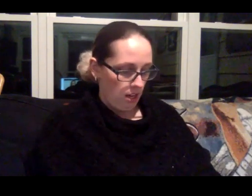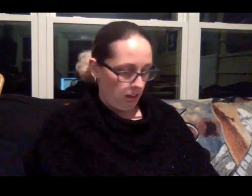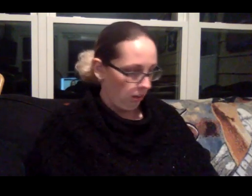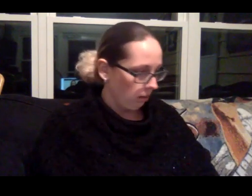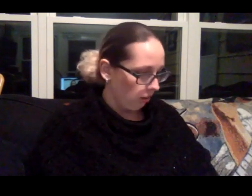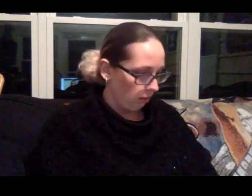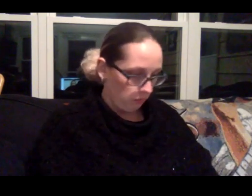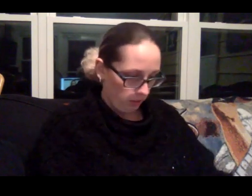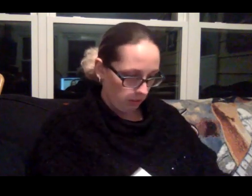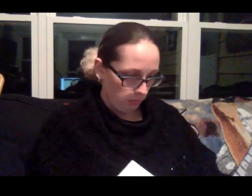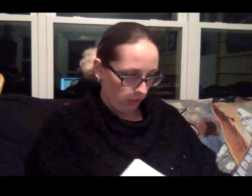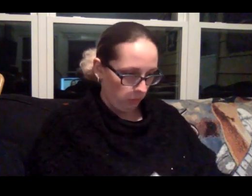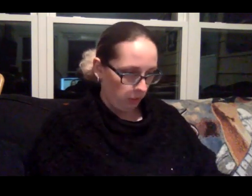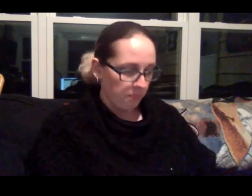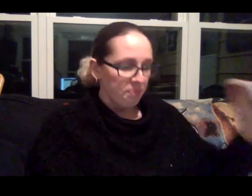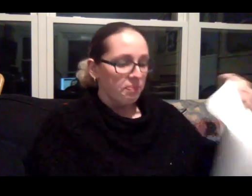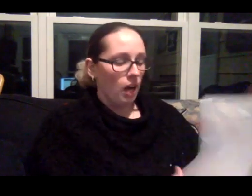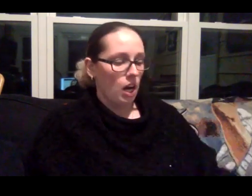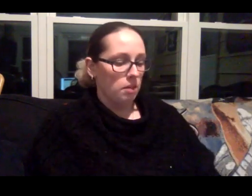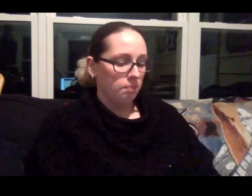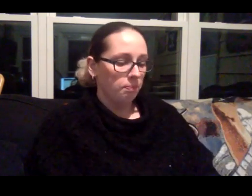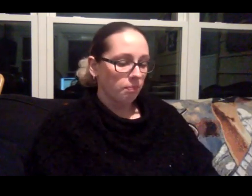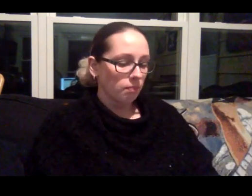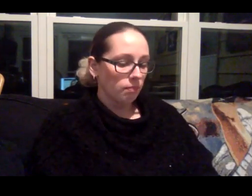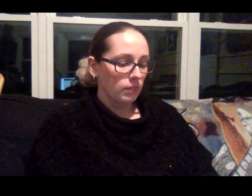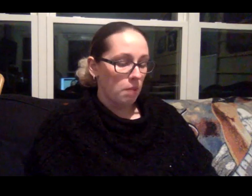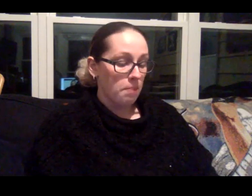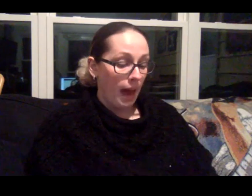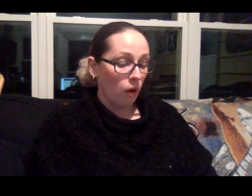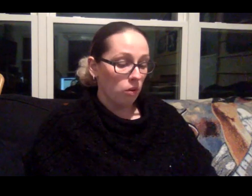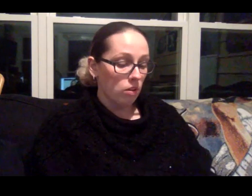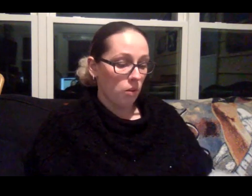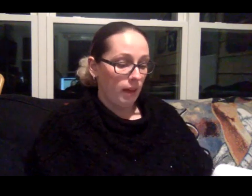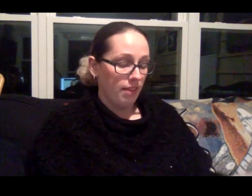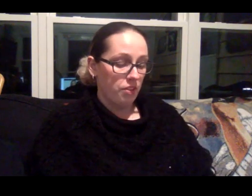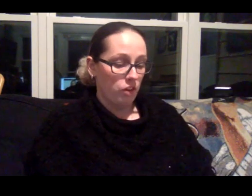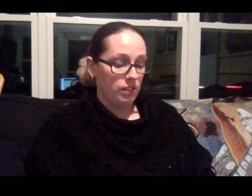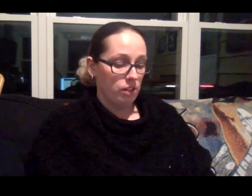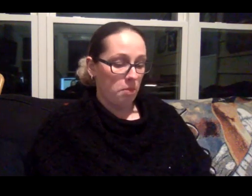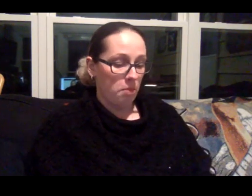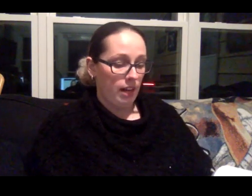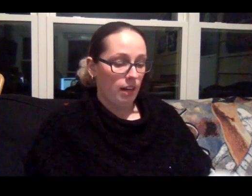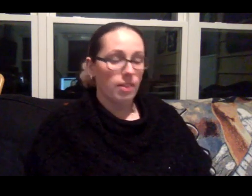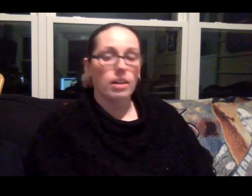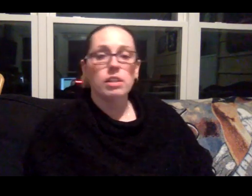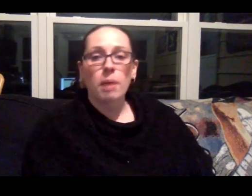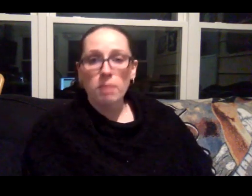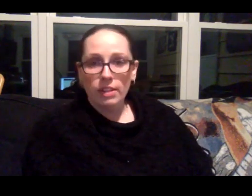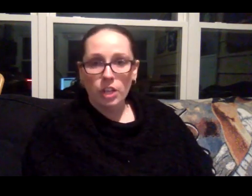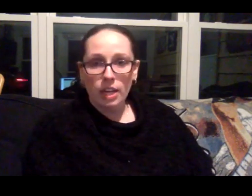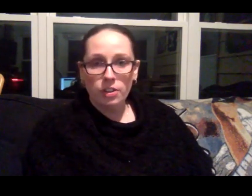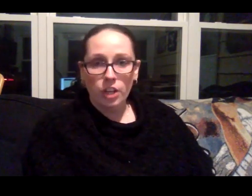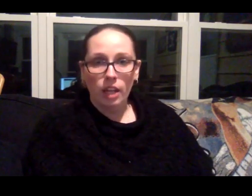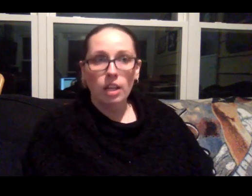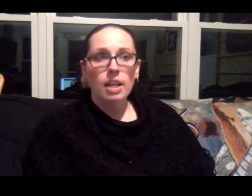in, where is my other one, um, about the way that the services are provided. And the Department